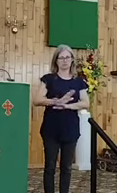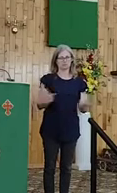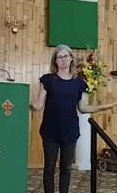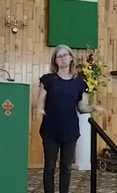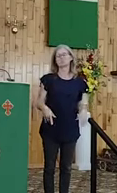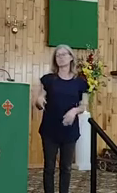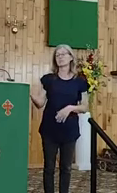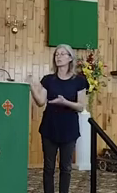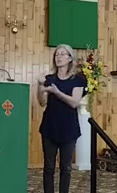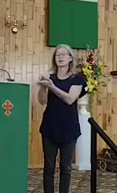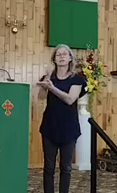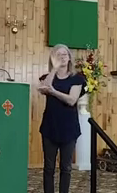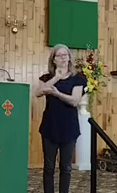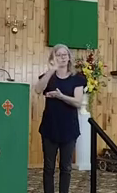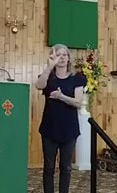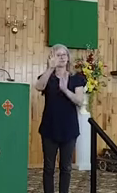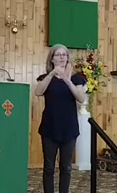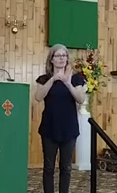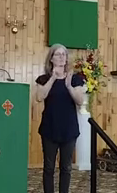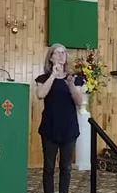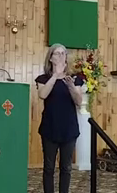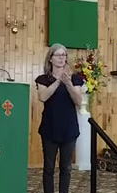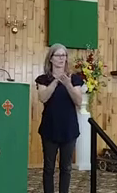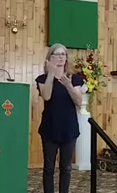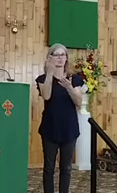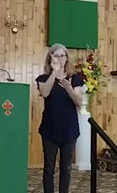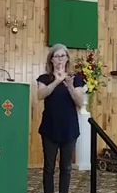The Gospel of the Lord.